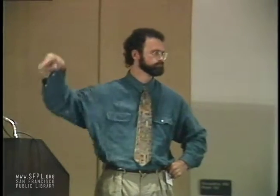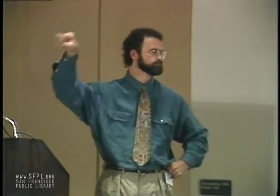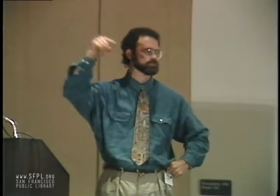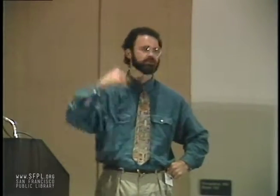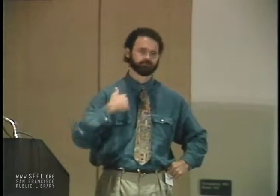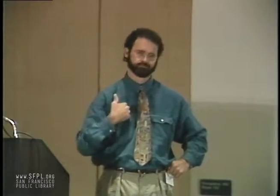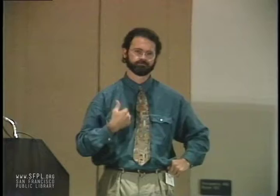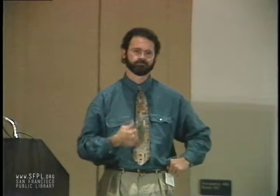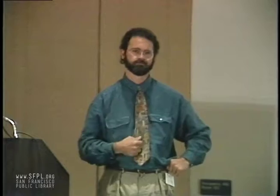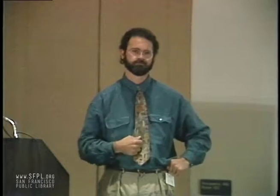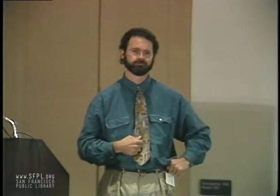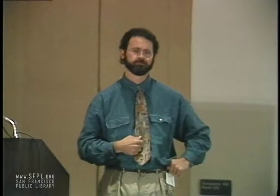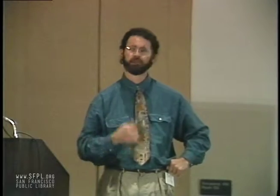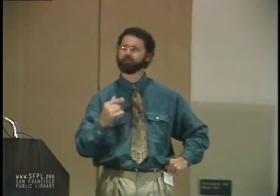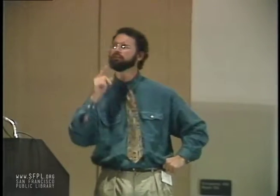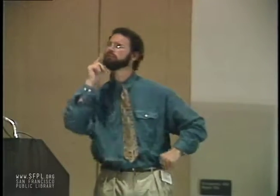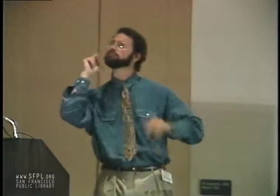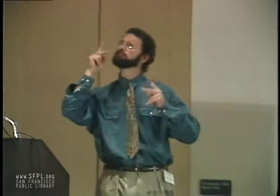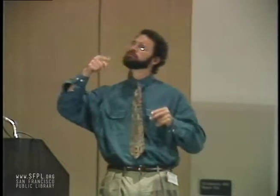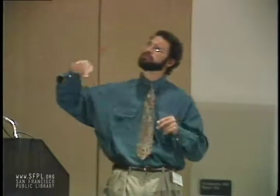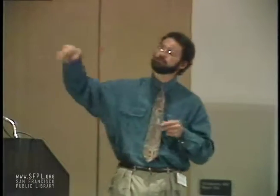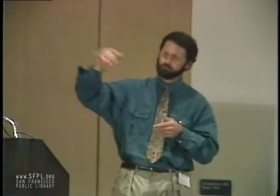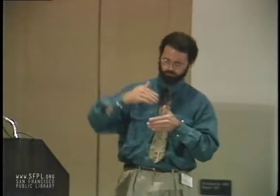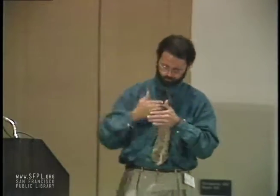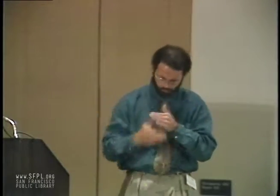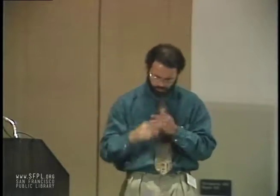As you look at the hearing world, we have a variety.